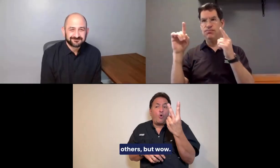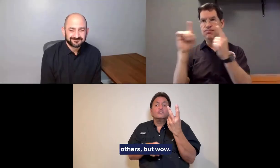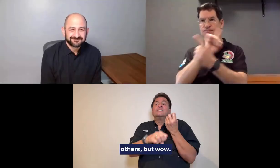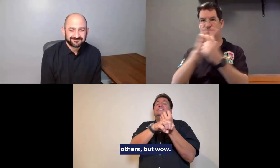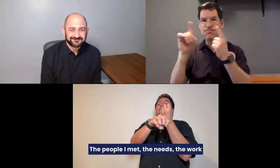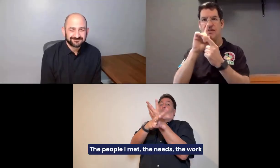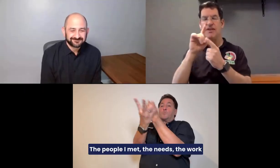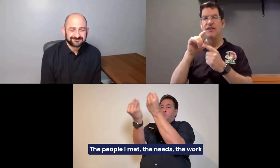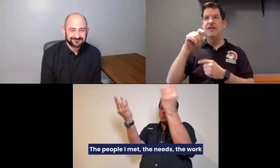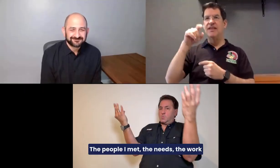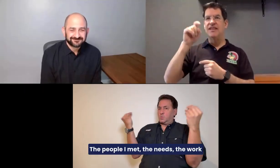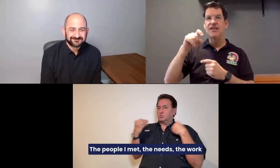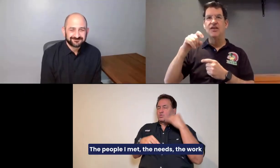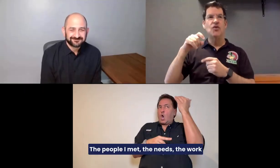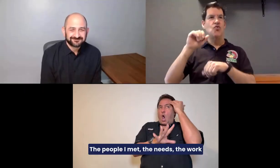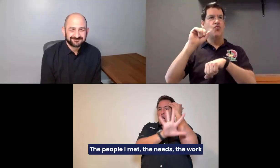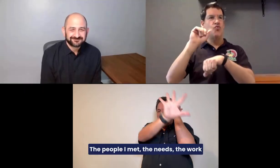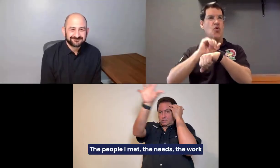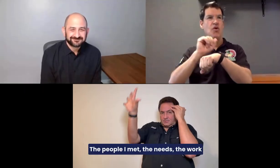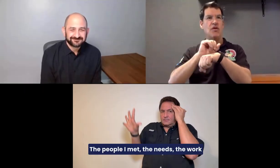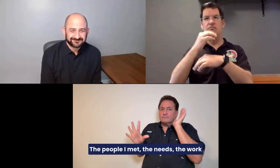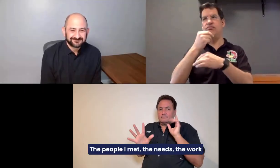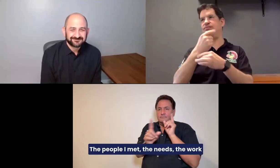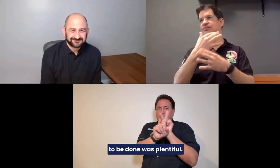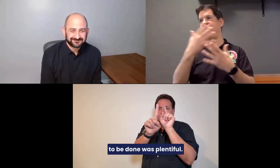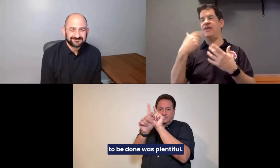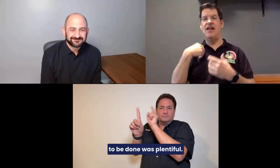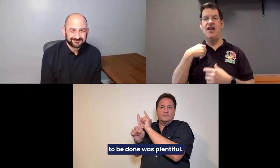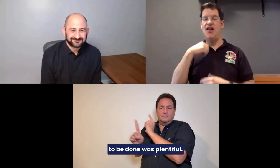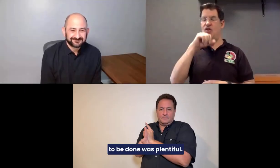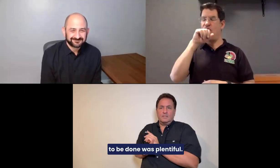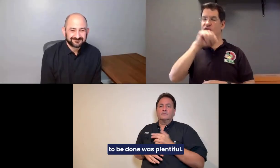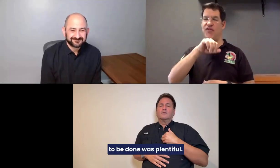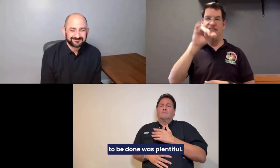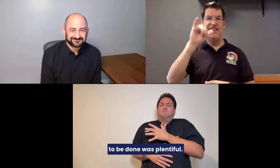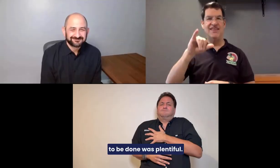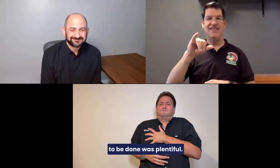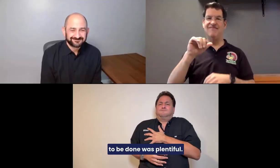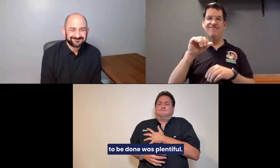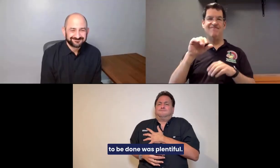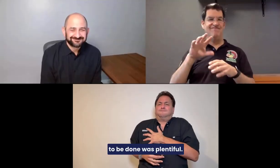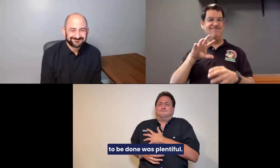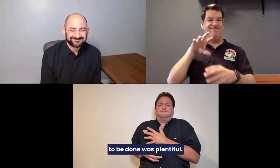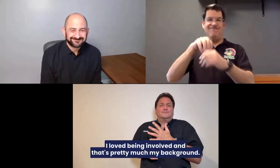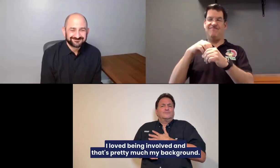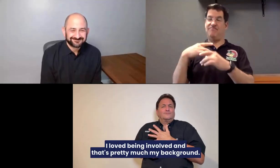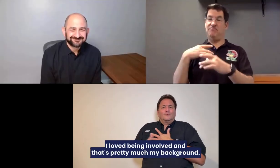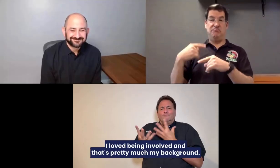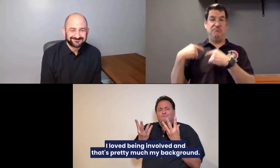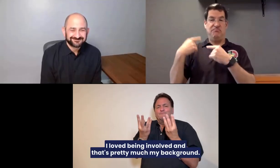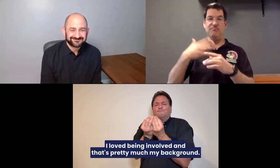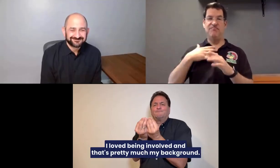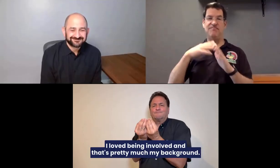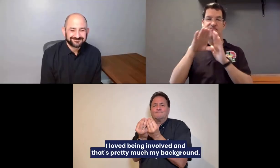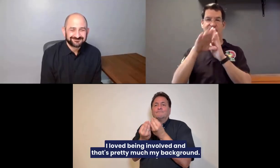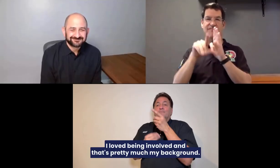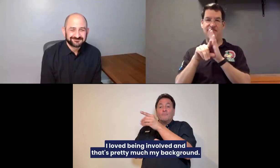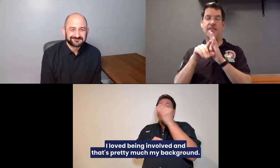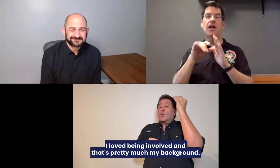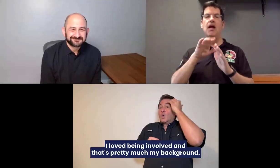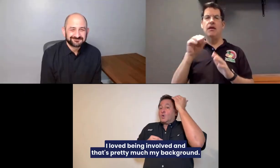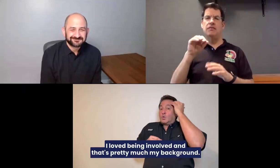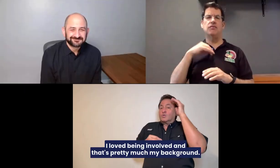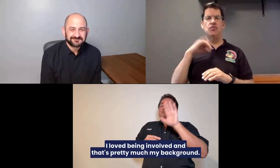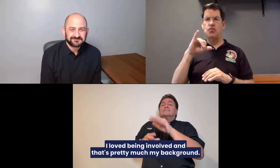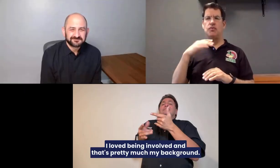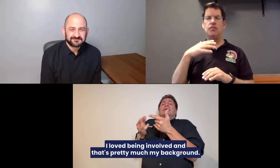but wow, the people I met, the needs, the work to be done was plentiful. I loved being involved, and that's pretty